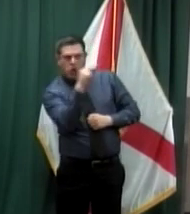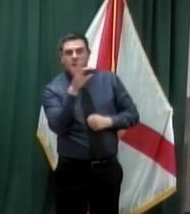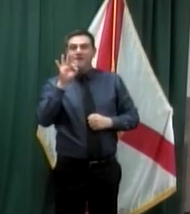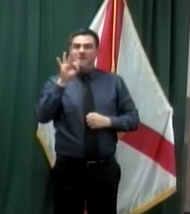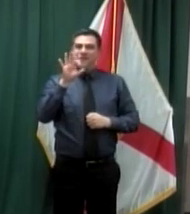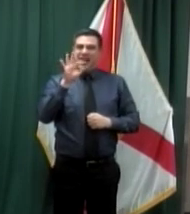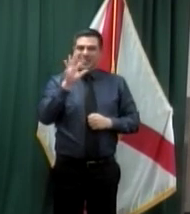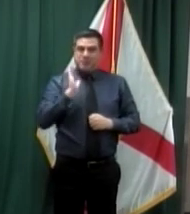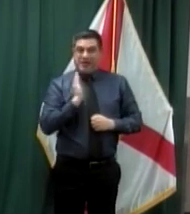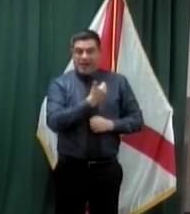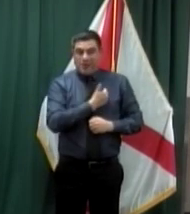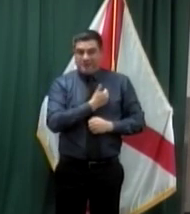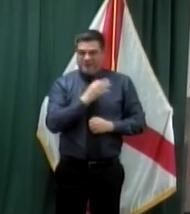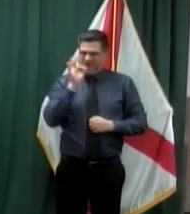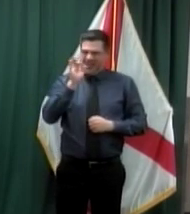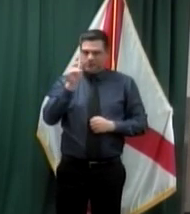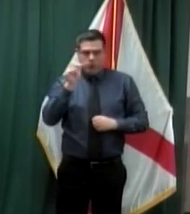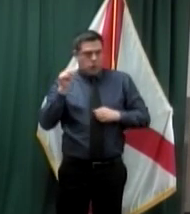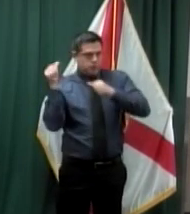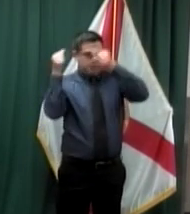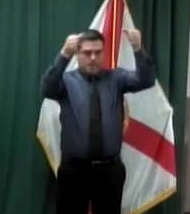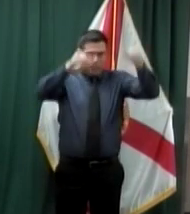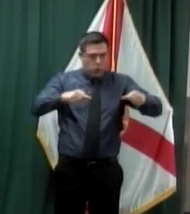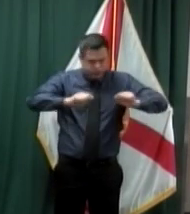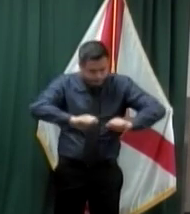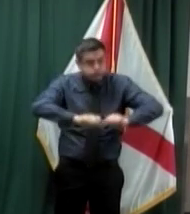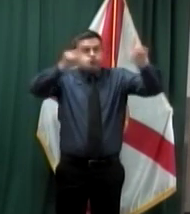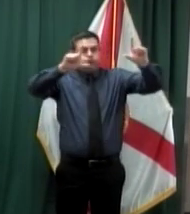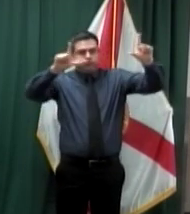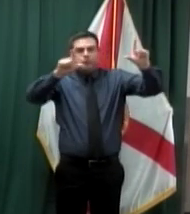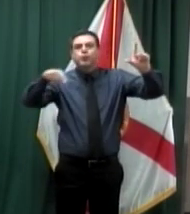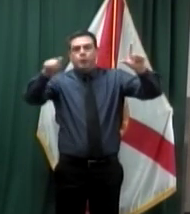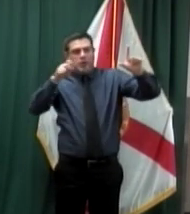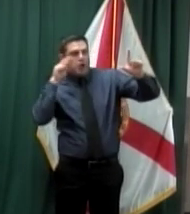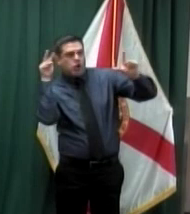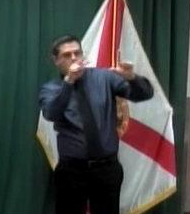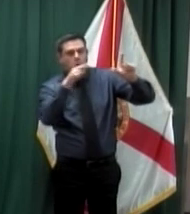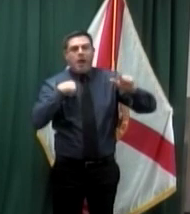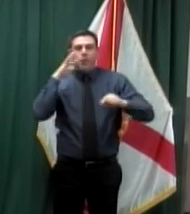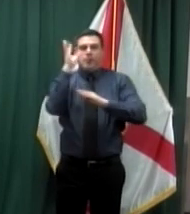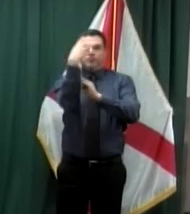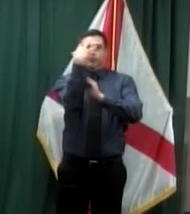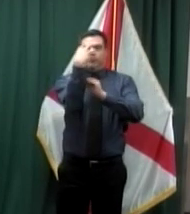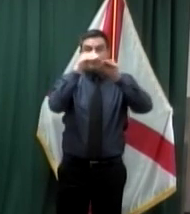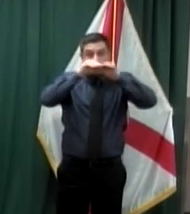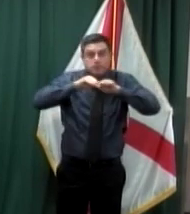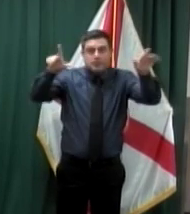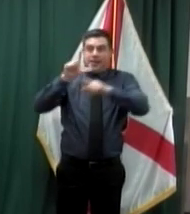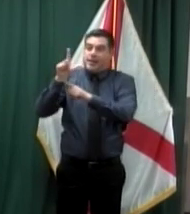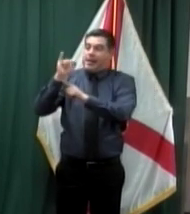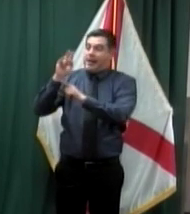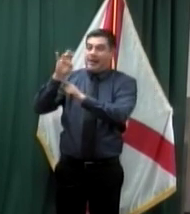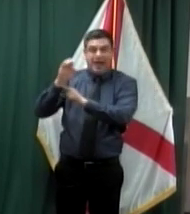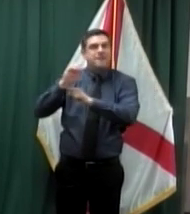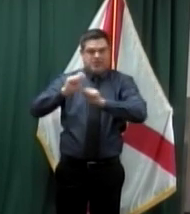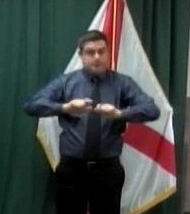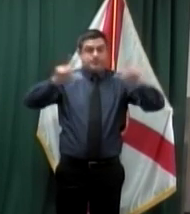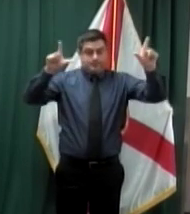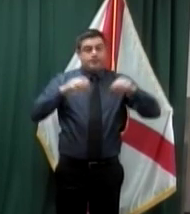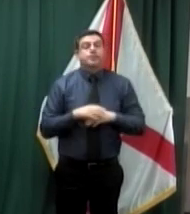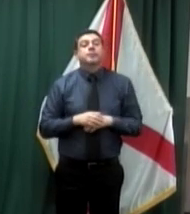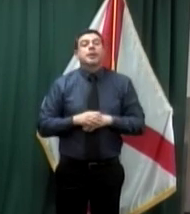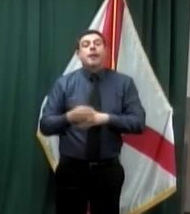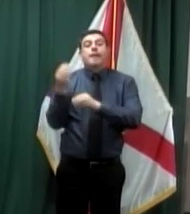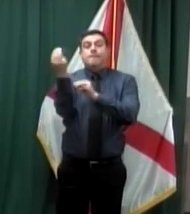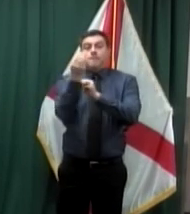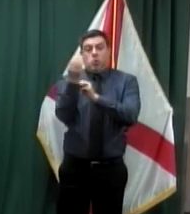facebook.com/Seminole County, where the event will be live streamed. Also on Monday, May 25th, county businesses will close in observation